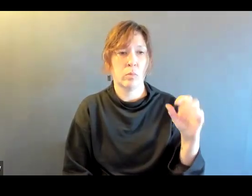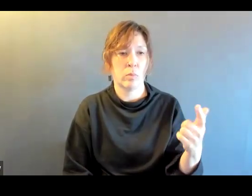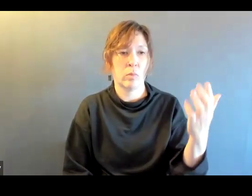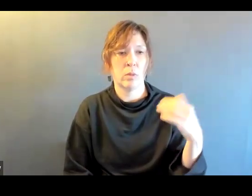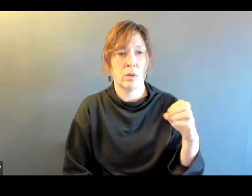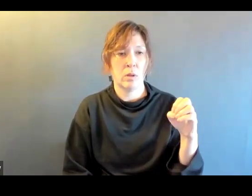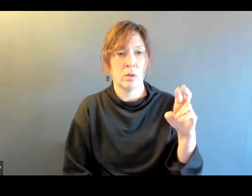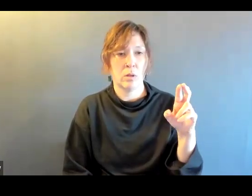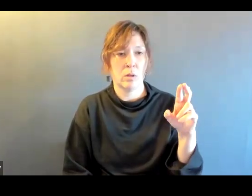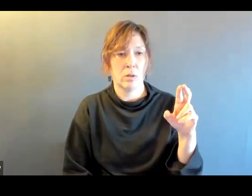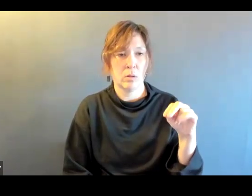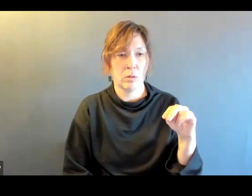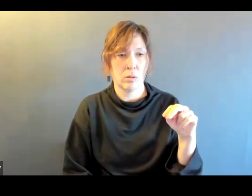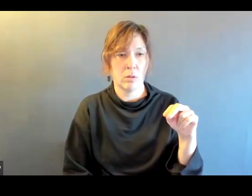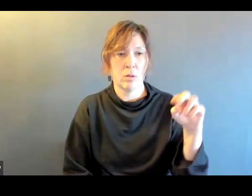Jedson Dimanche.